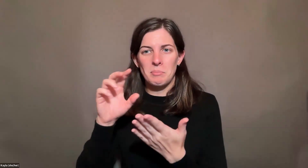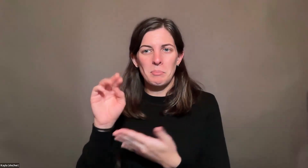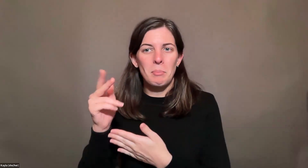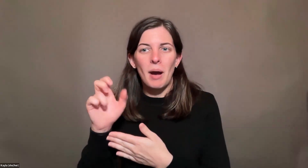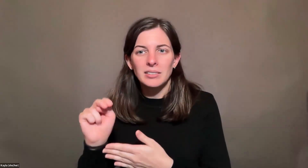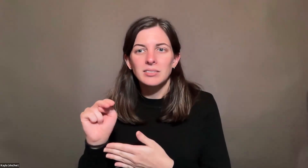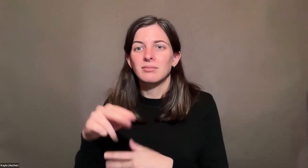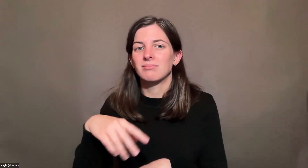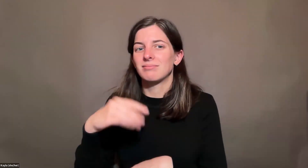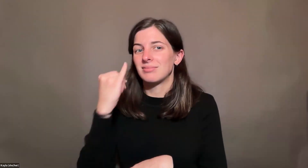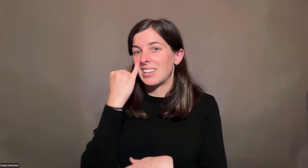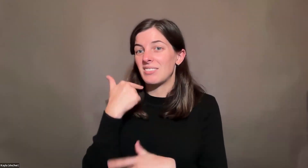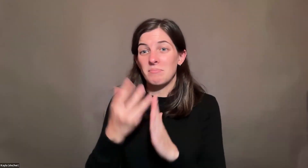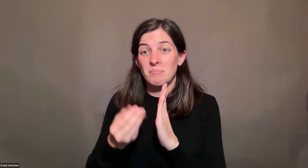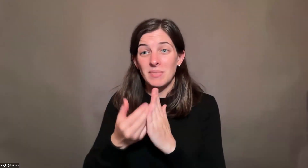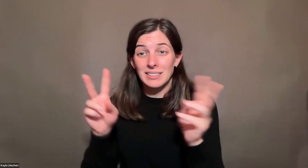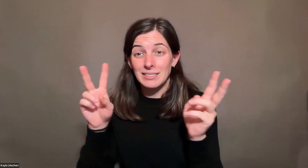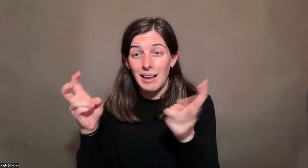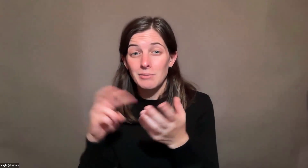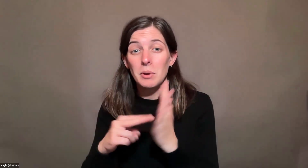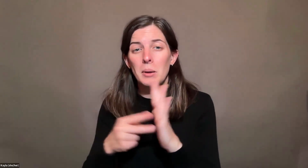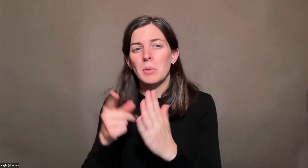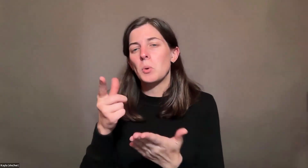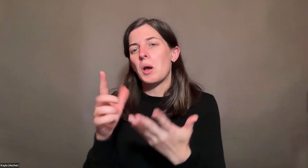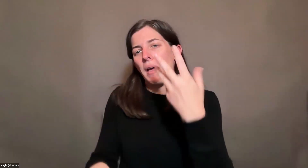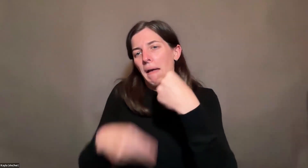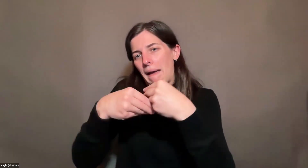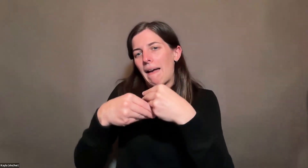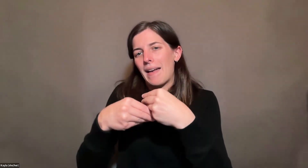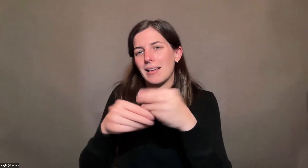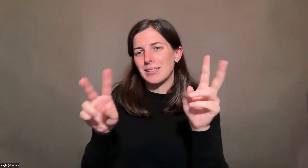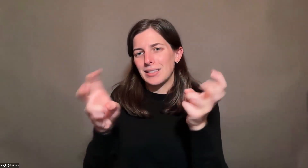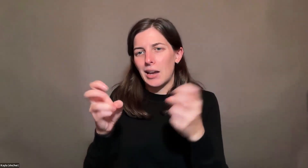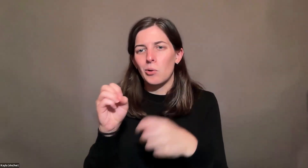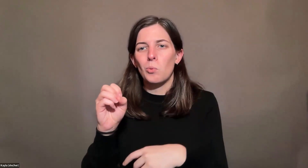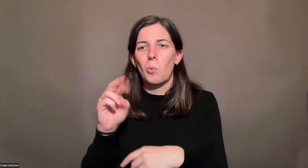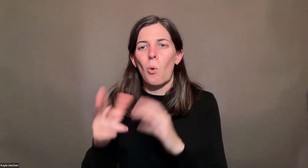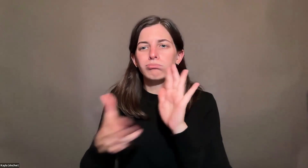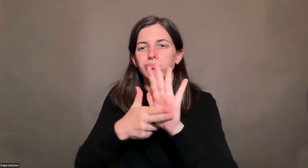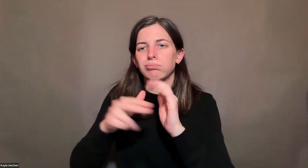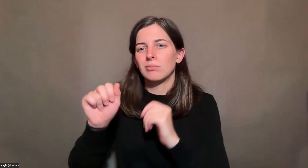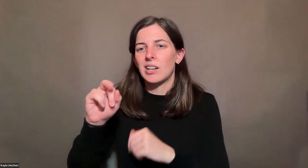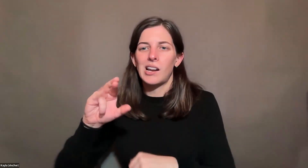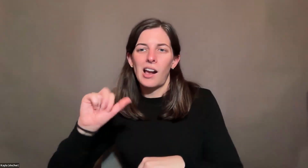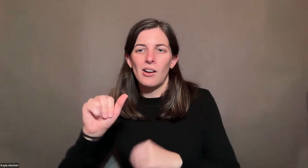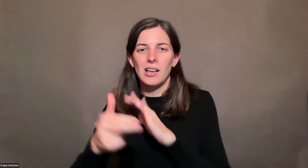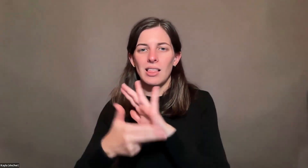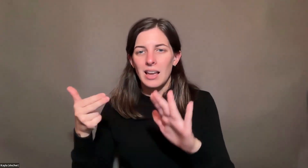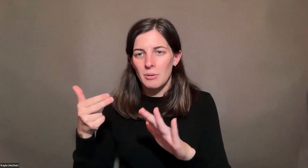title, then you can add some title, or you can have some area label, so that user can know like this area